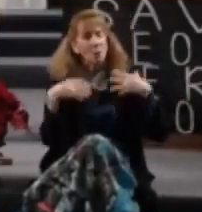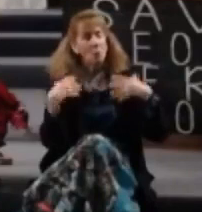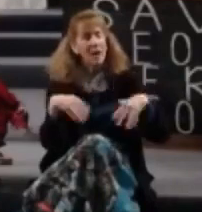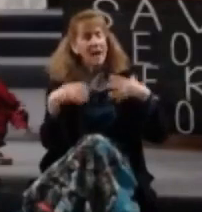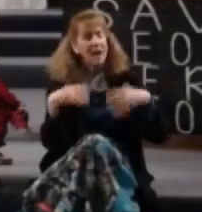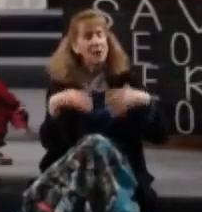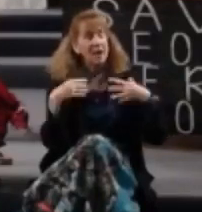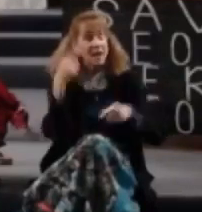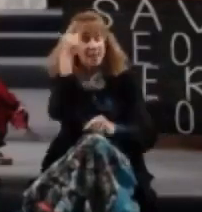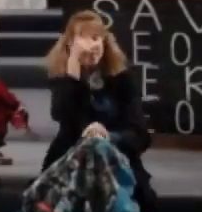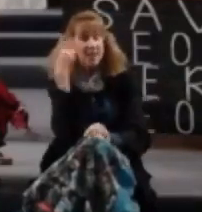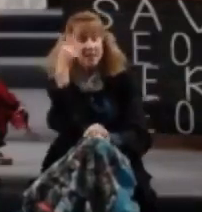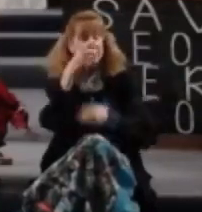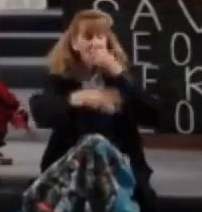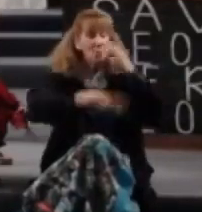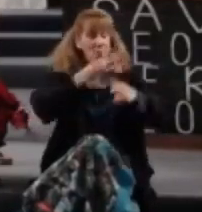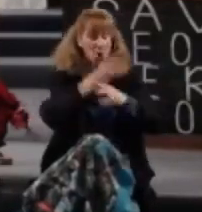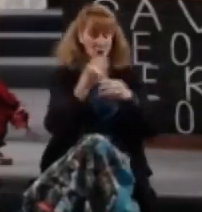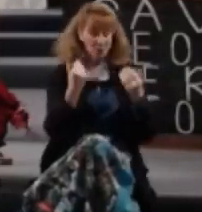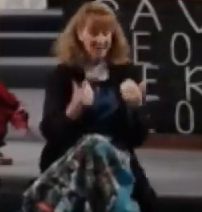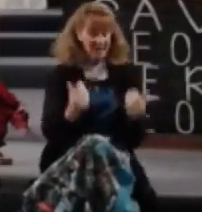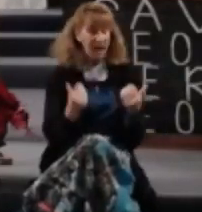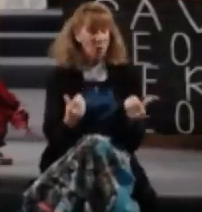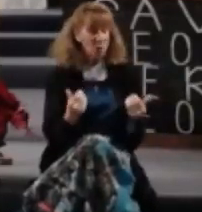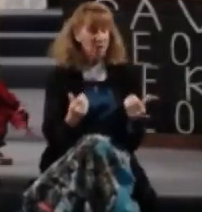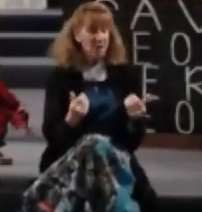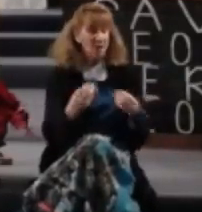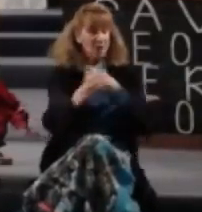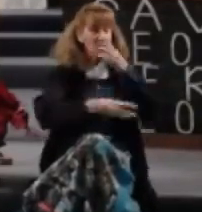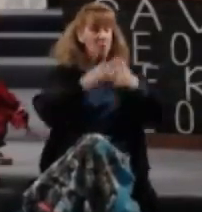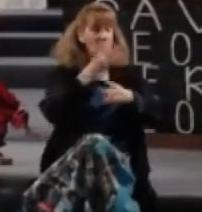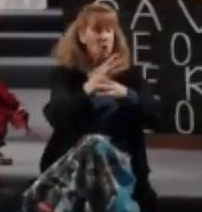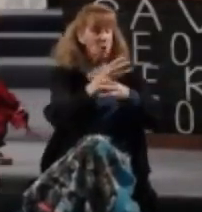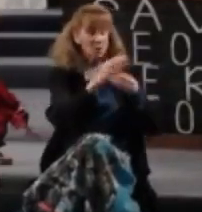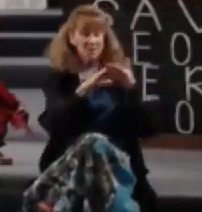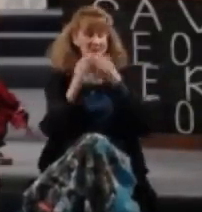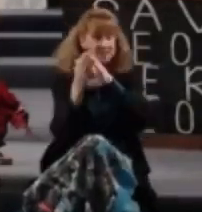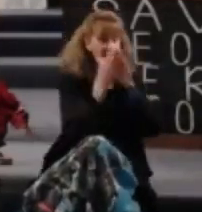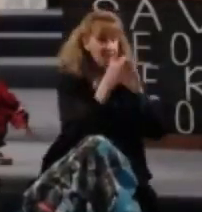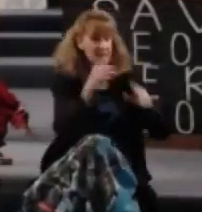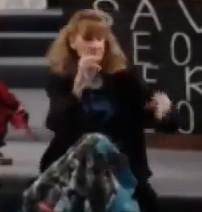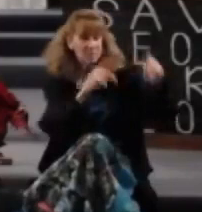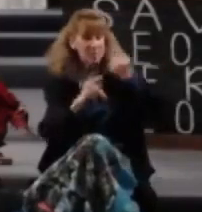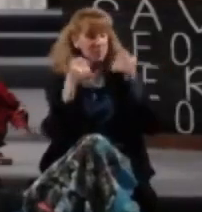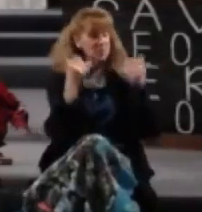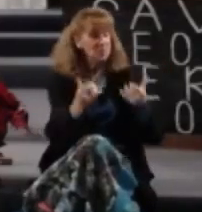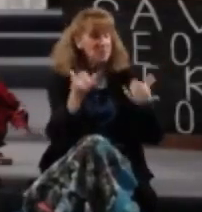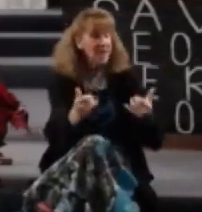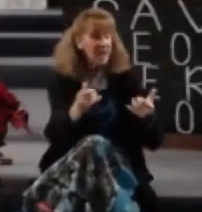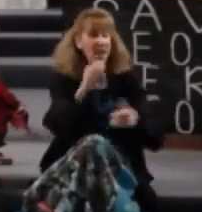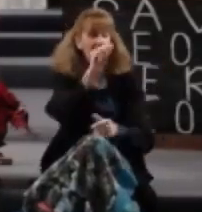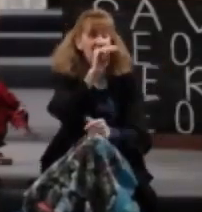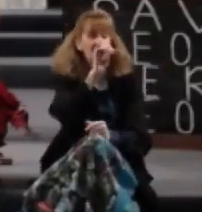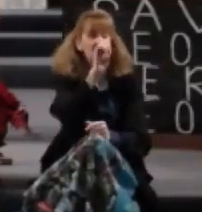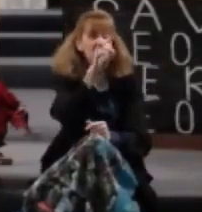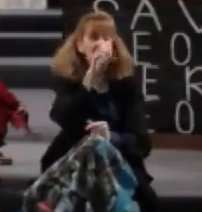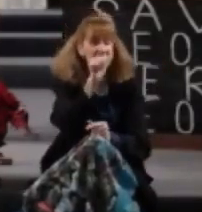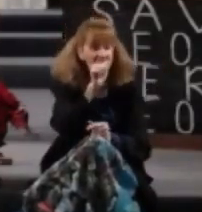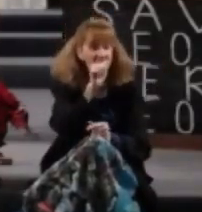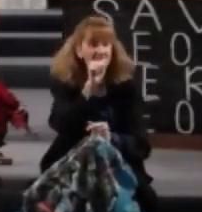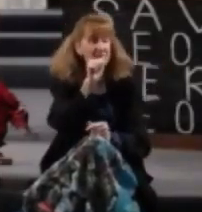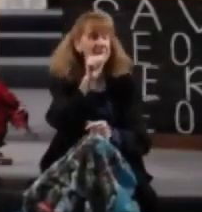gosh, think of the world that we live in right now, the society that we are a part of, the media that surrounds